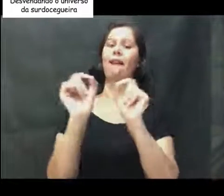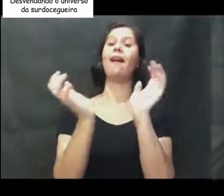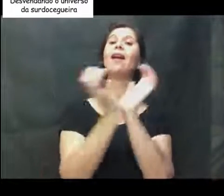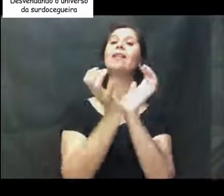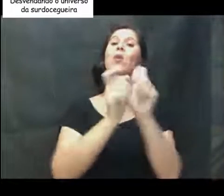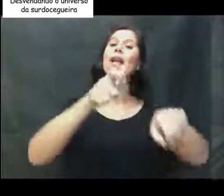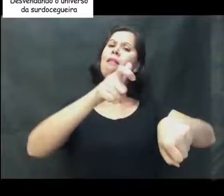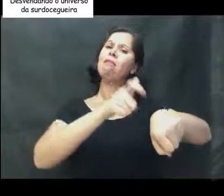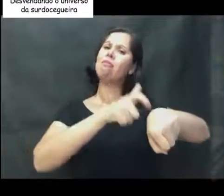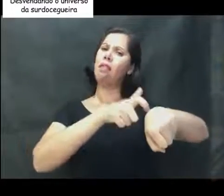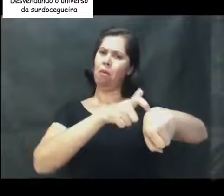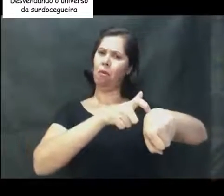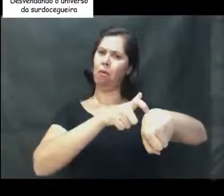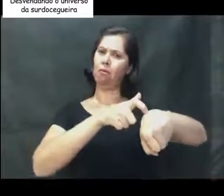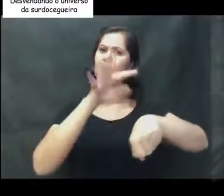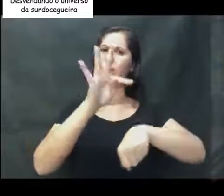time.